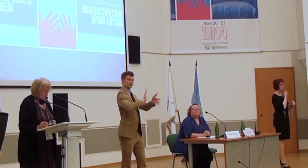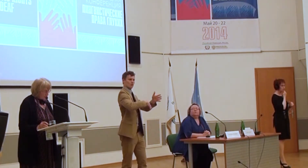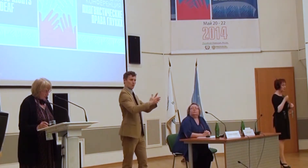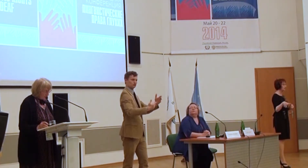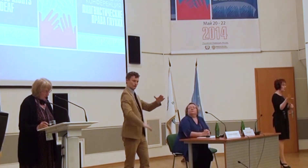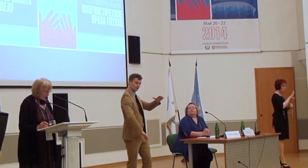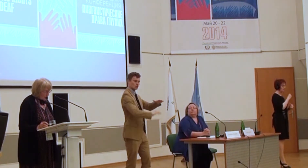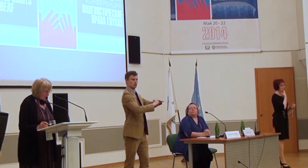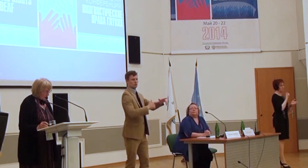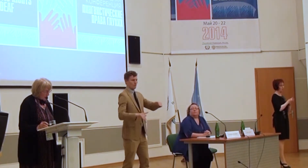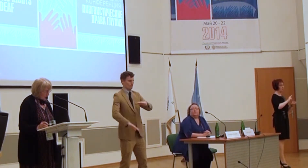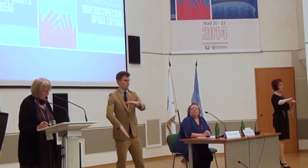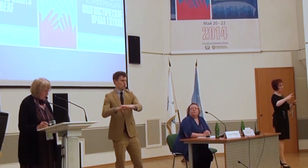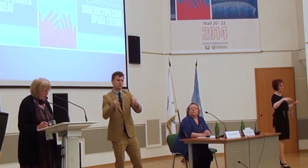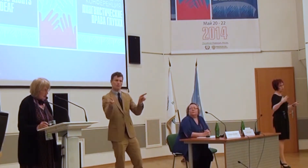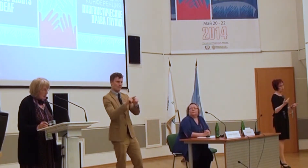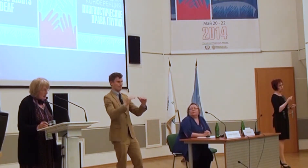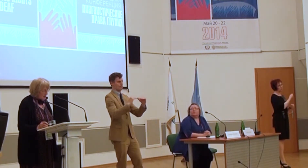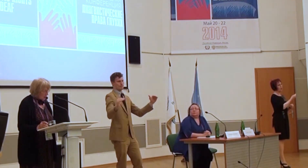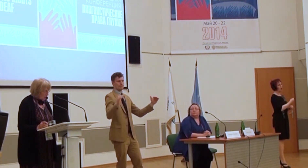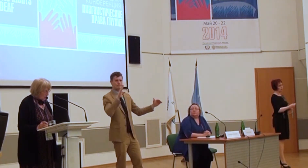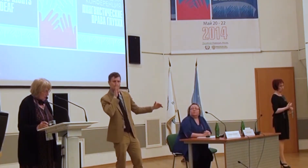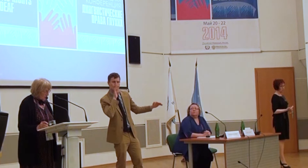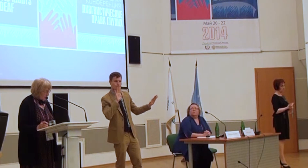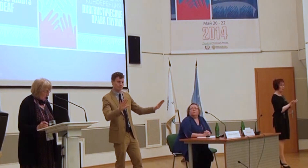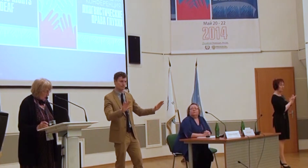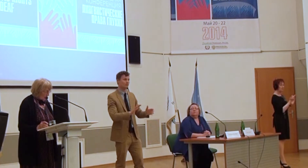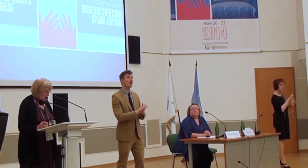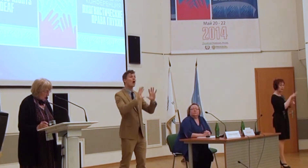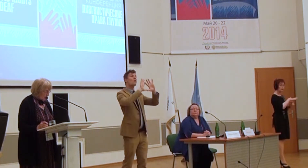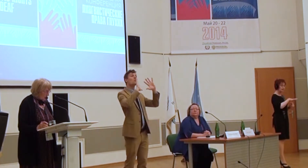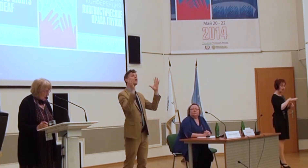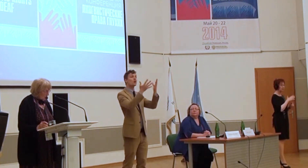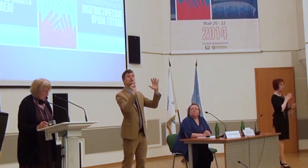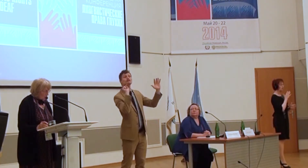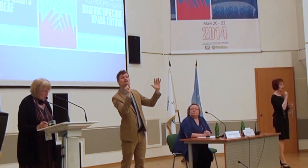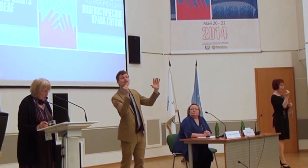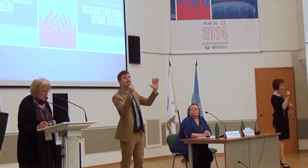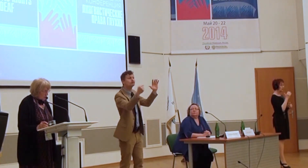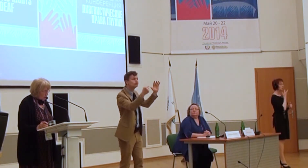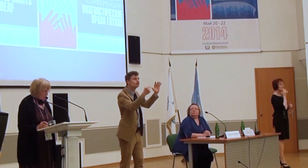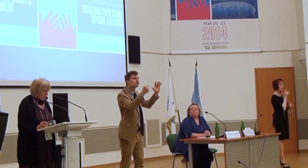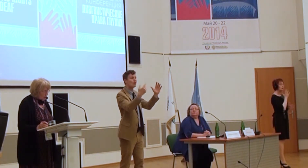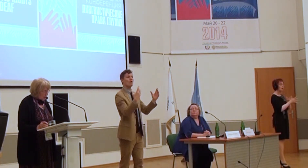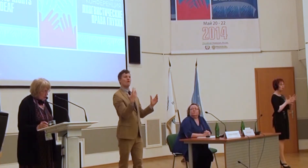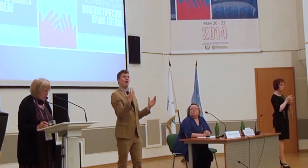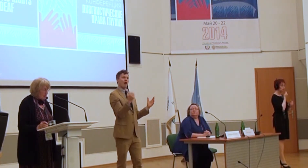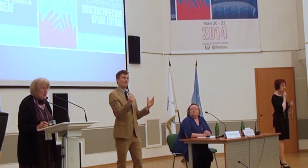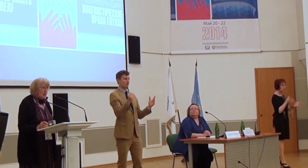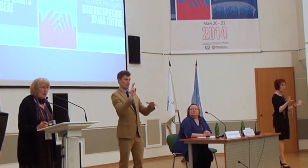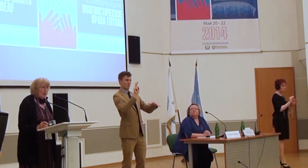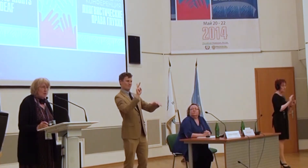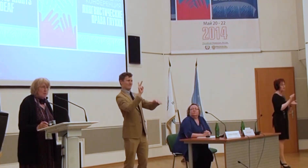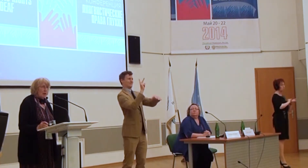of countries, the sign language of that country, together with the written spoken language, was adopted in an approach to